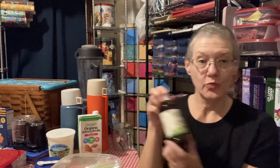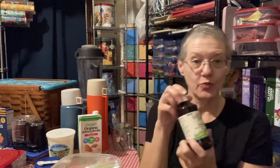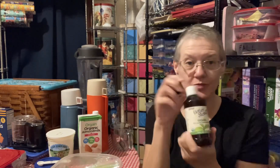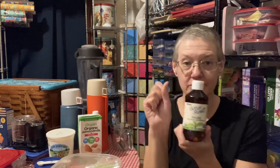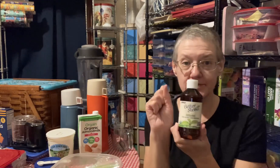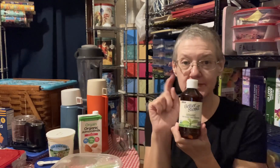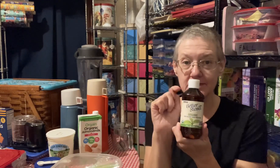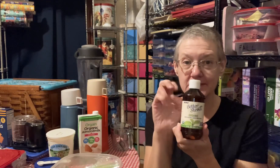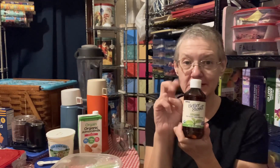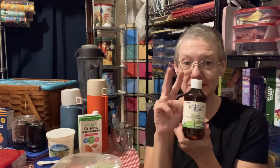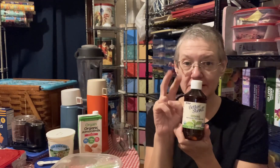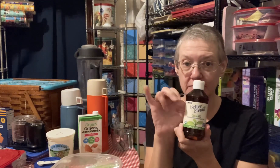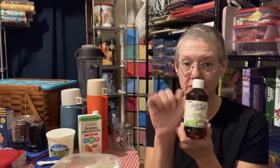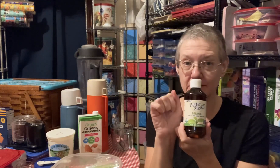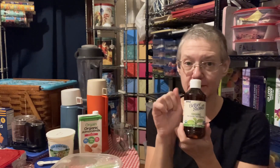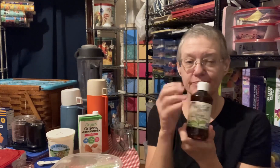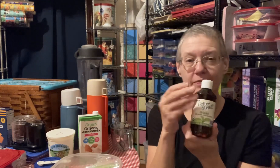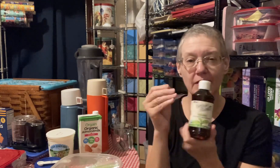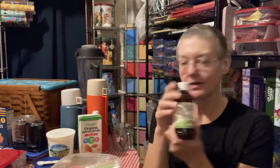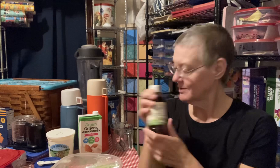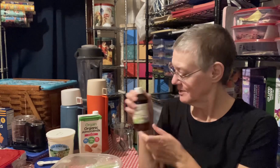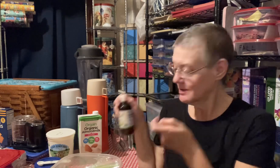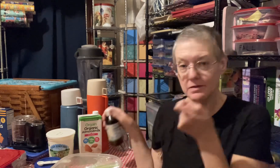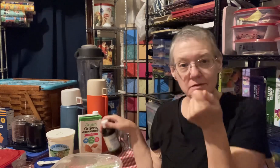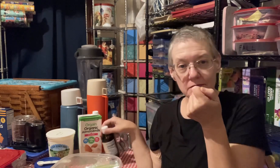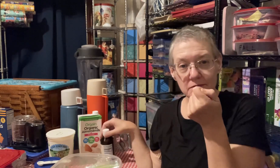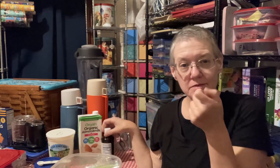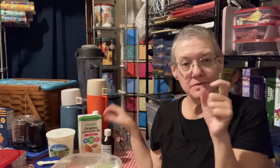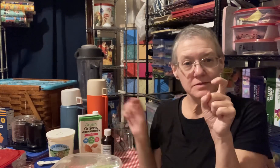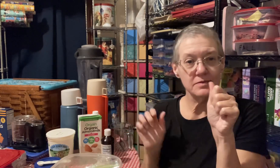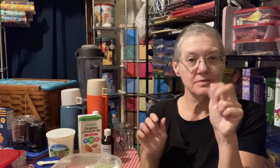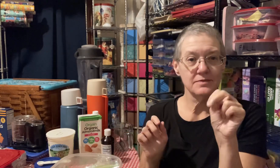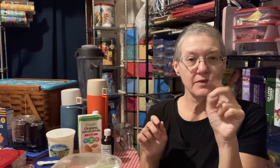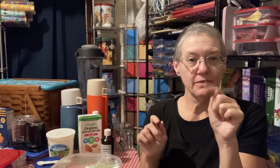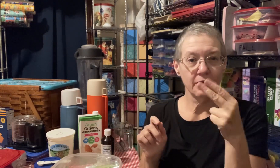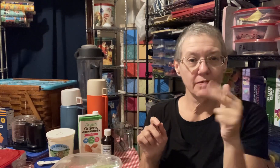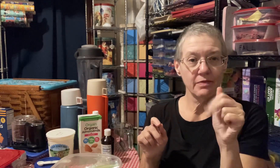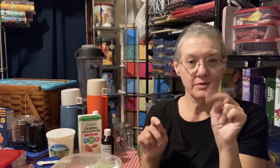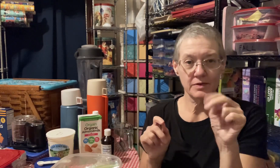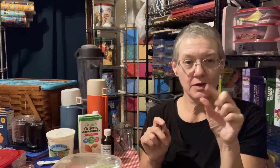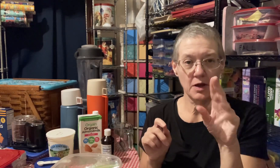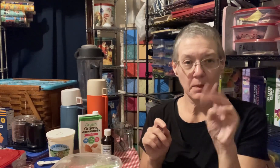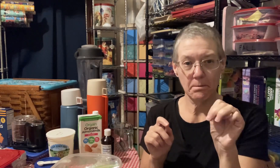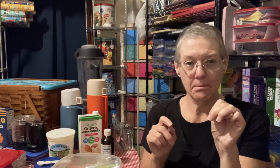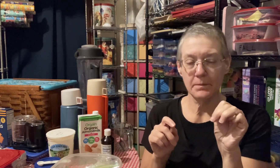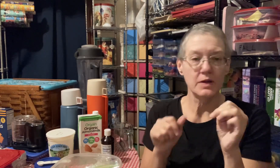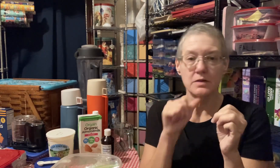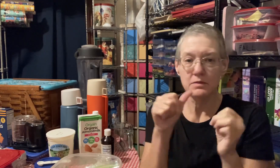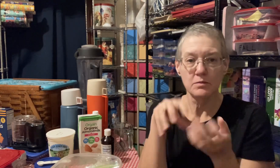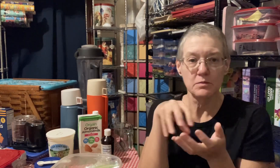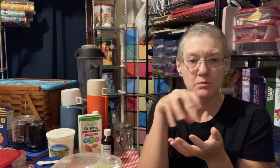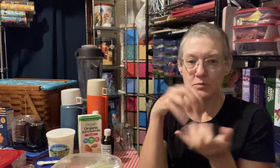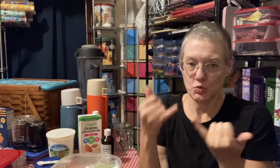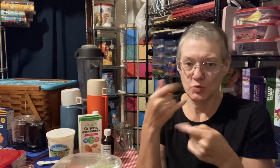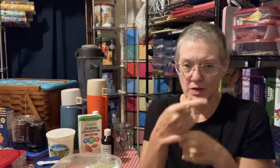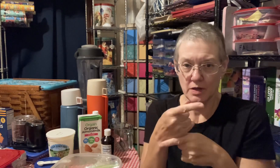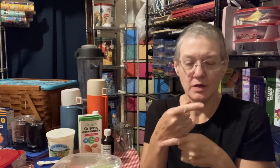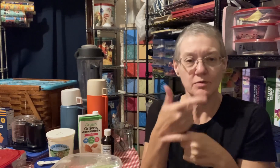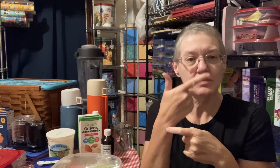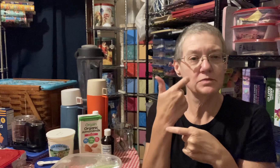And I'm going to use liquid stevia and a little bit of xanthan gum. I'm not